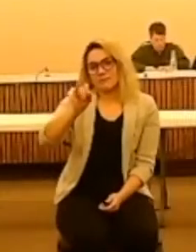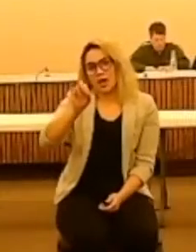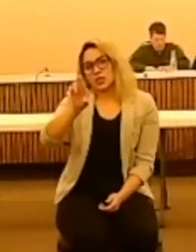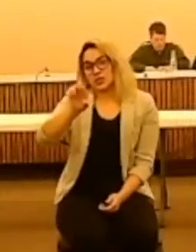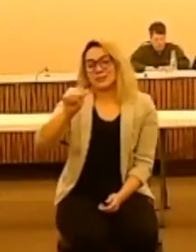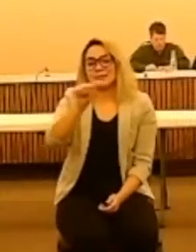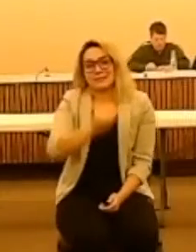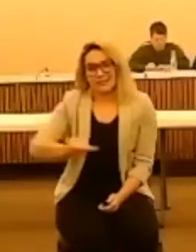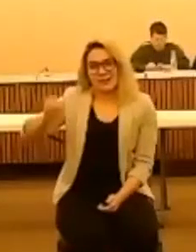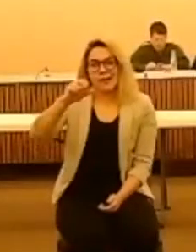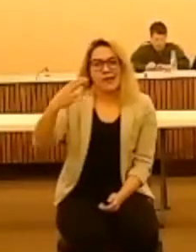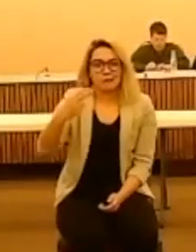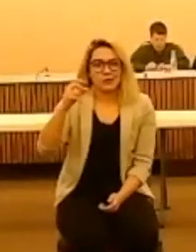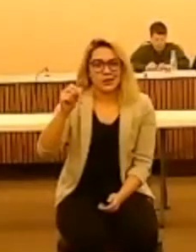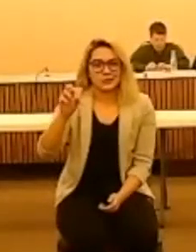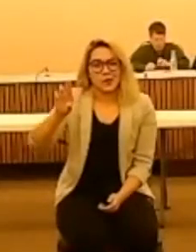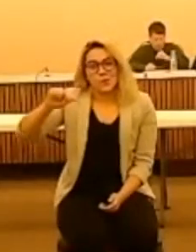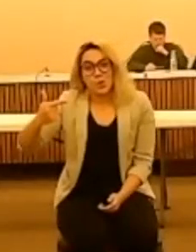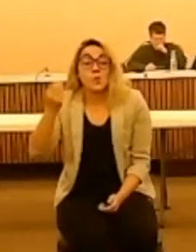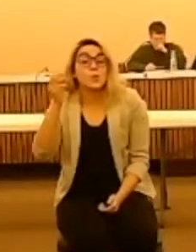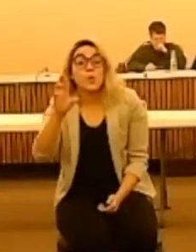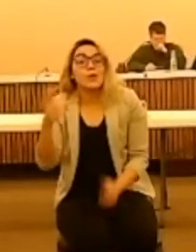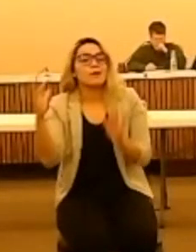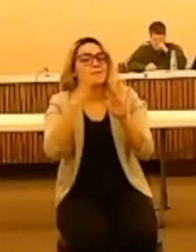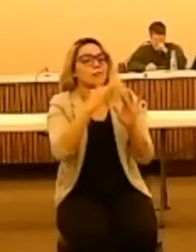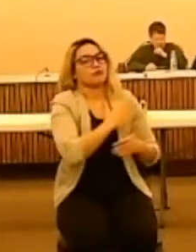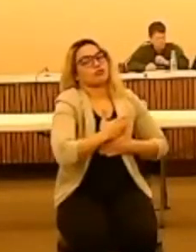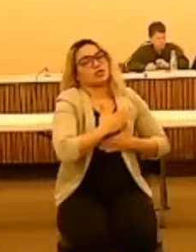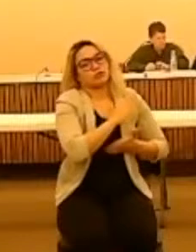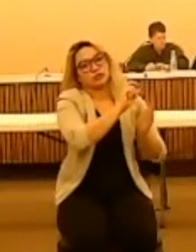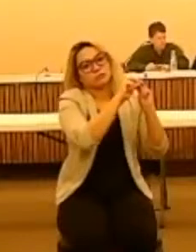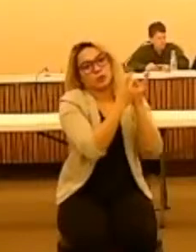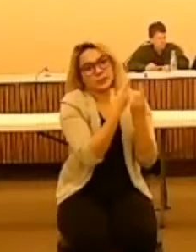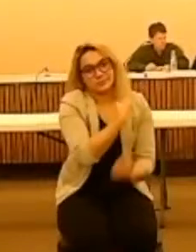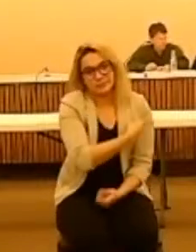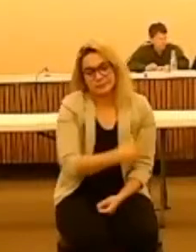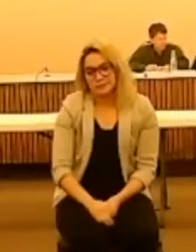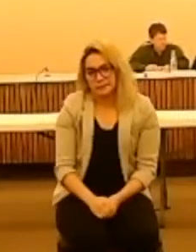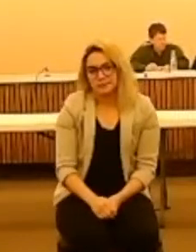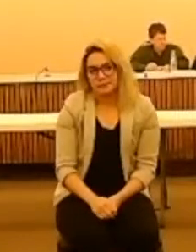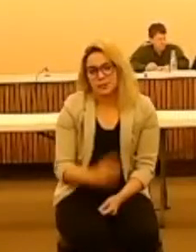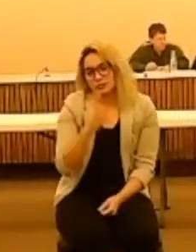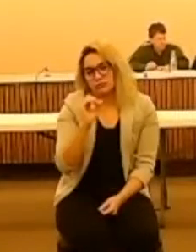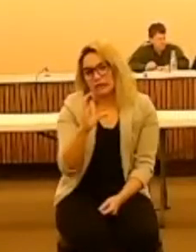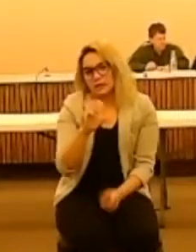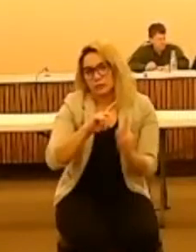Or you can contact the recreation department. Okay, there's some new programs that